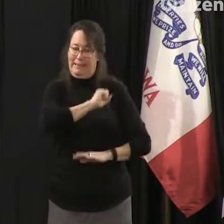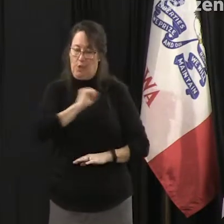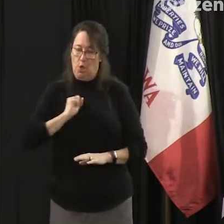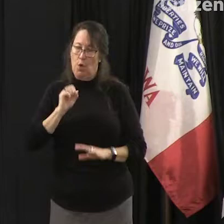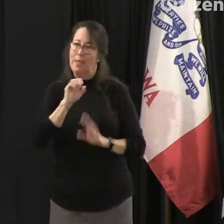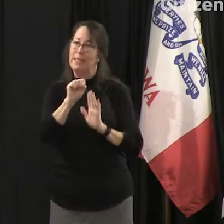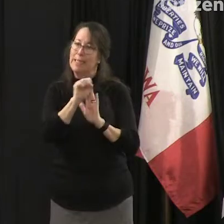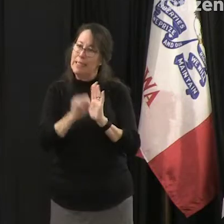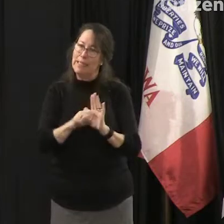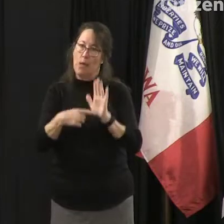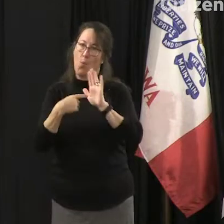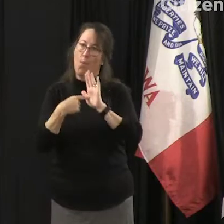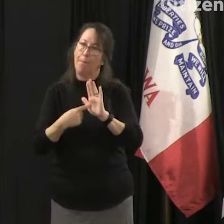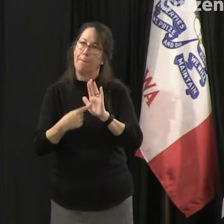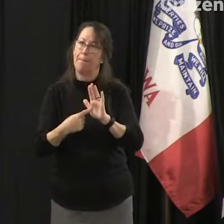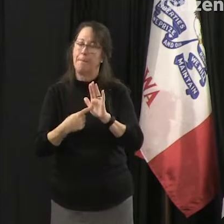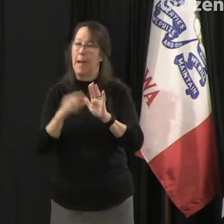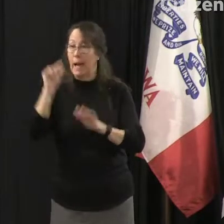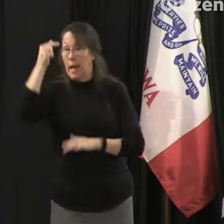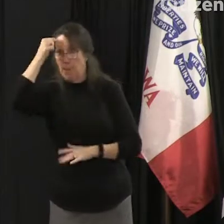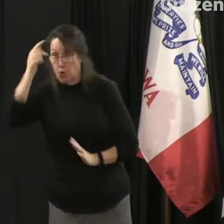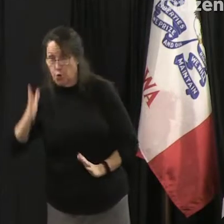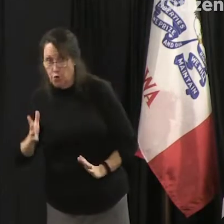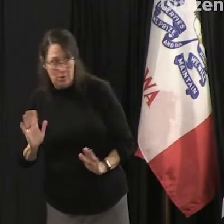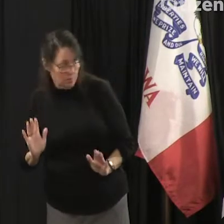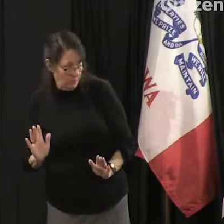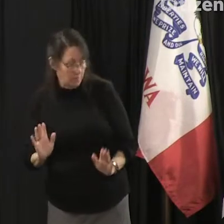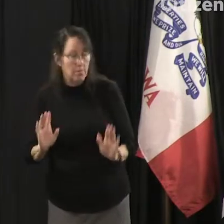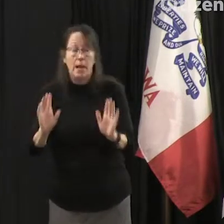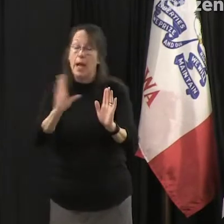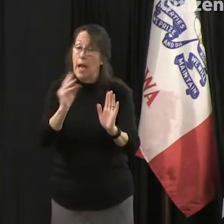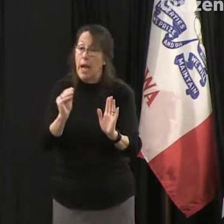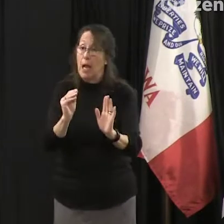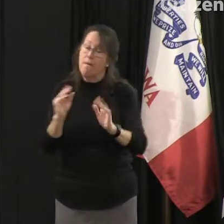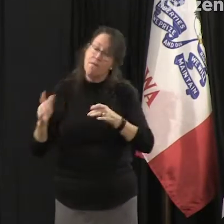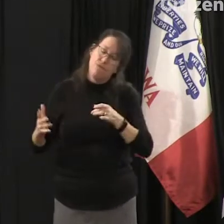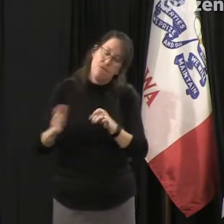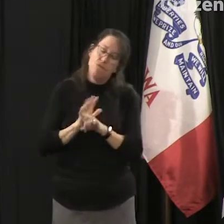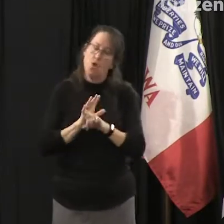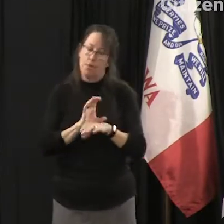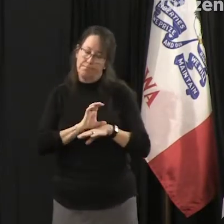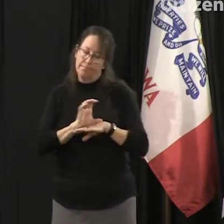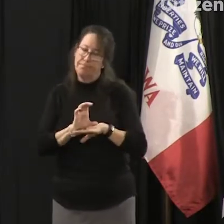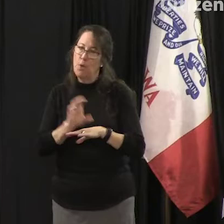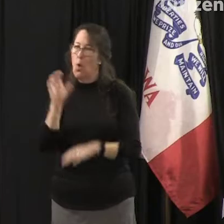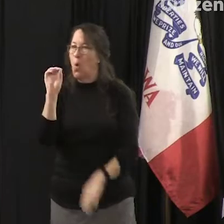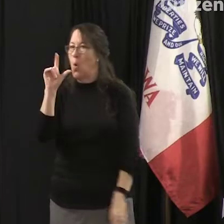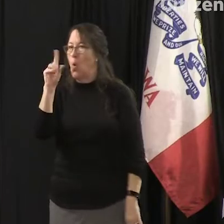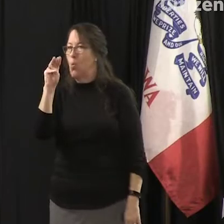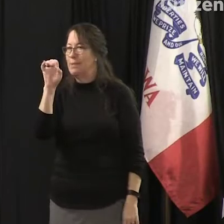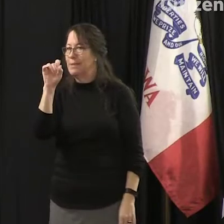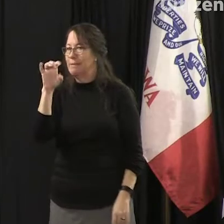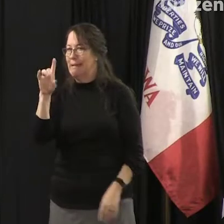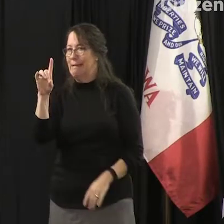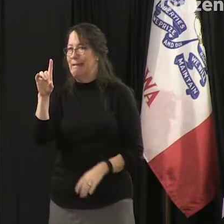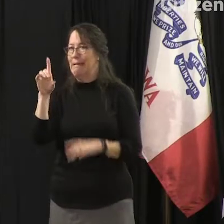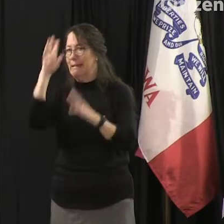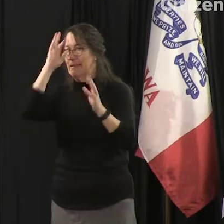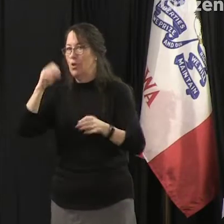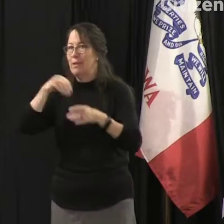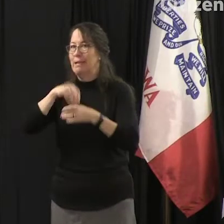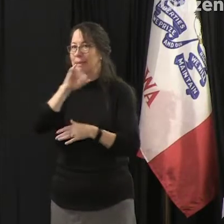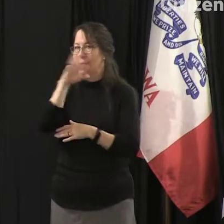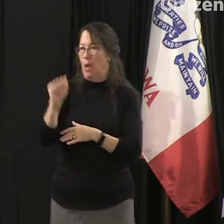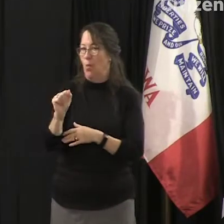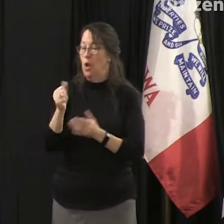and state representatives and governor and whatever to fully implement the Olmstead decision in the state of Iowa